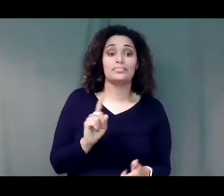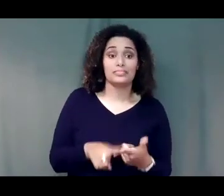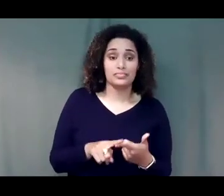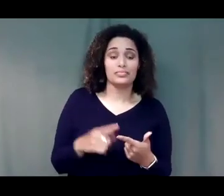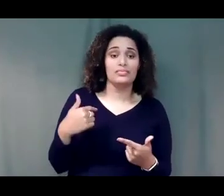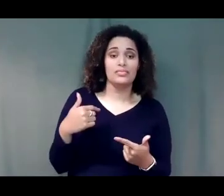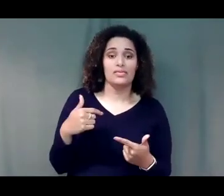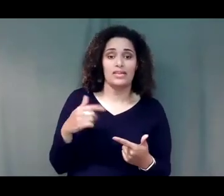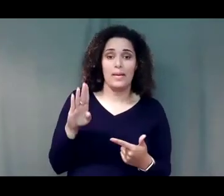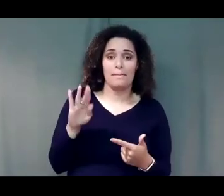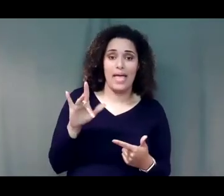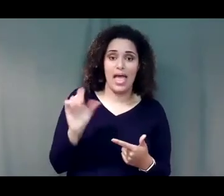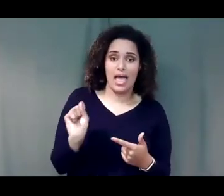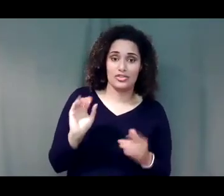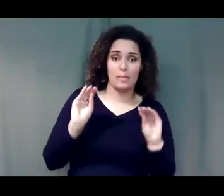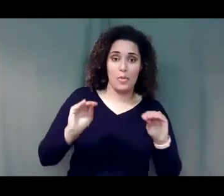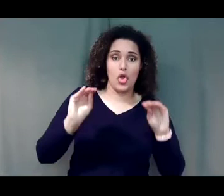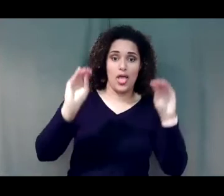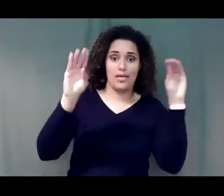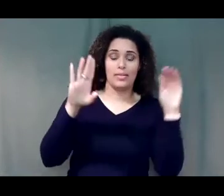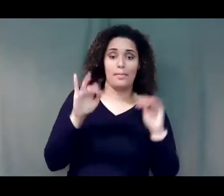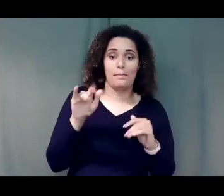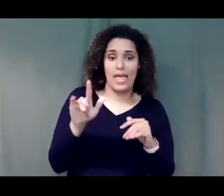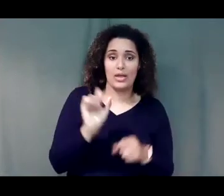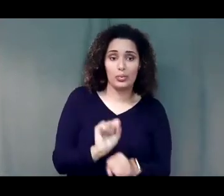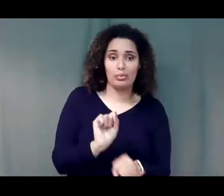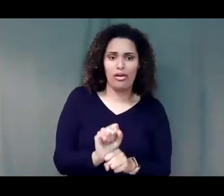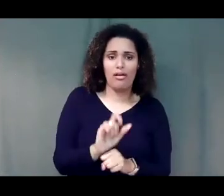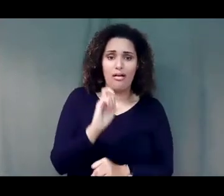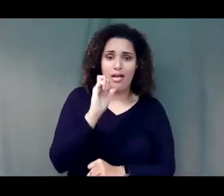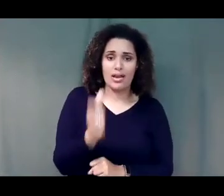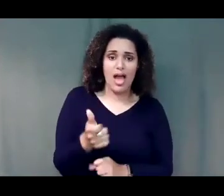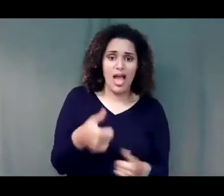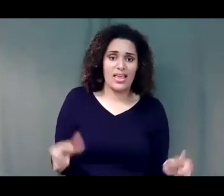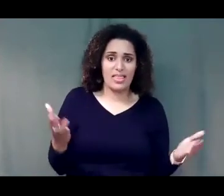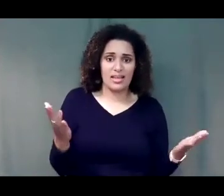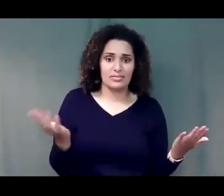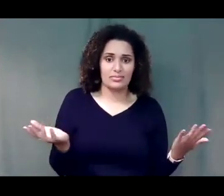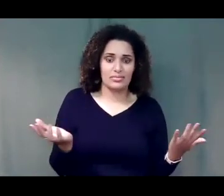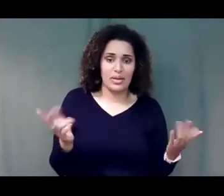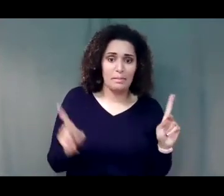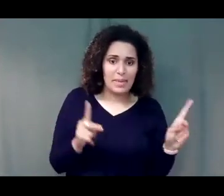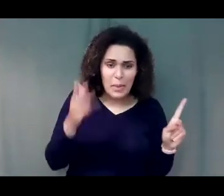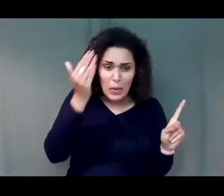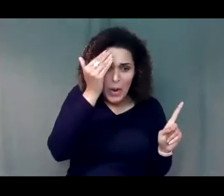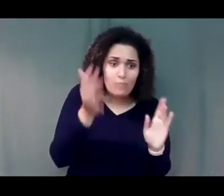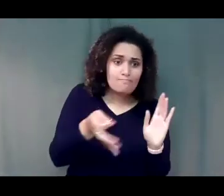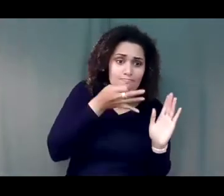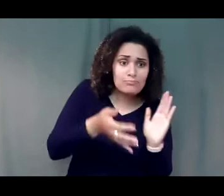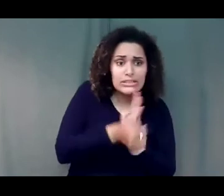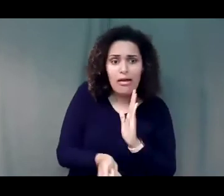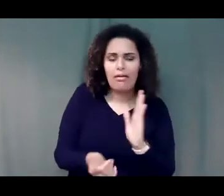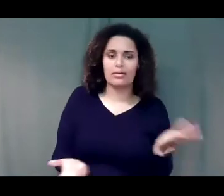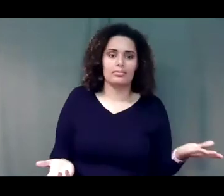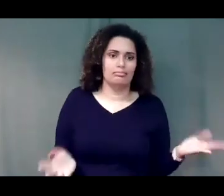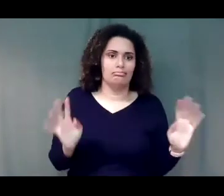you just put the bales in, and the bale work is not really anything that there's like people out there that know how to do, and it's pretty simple